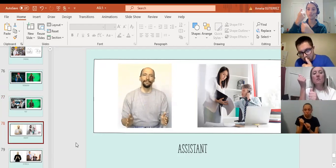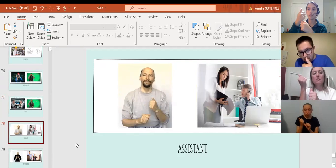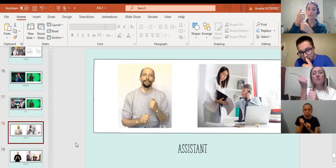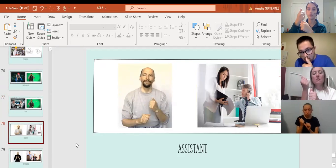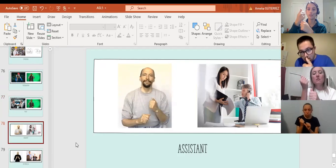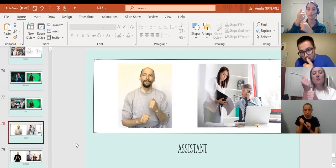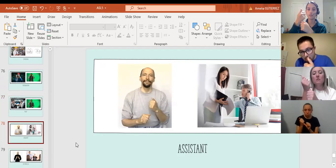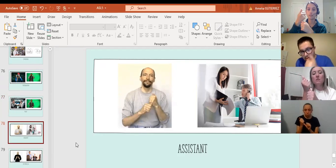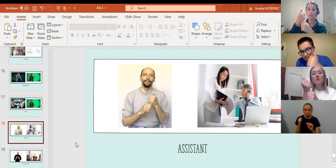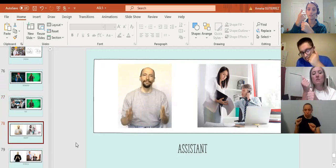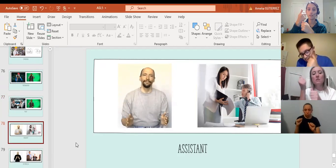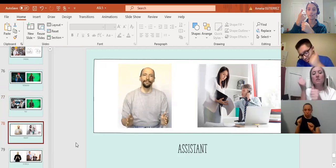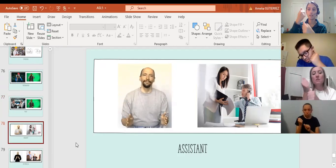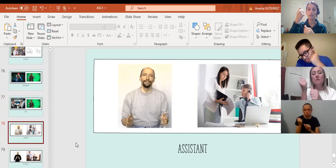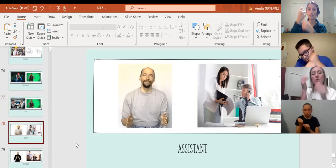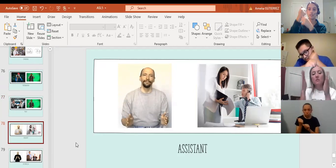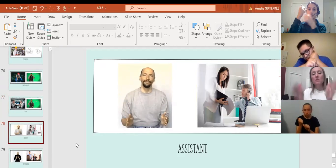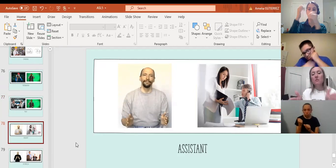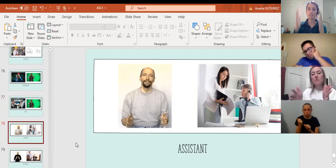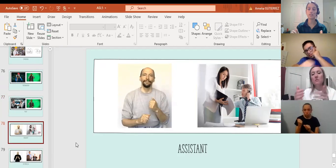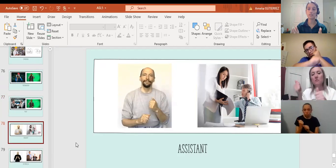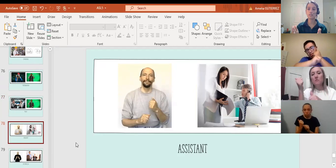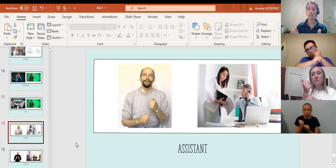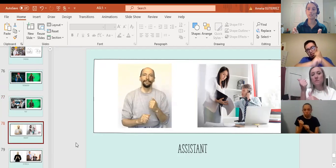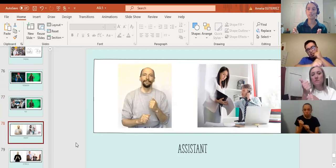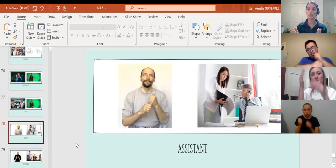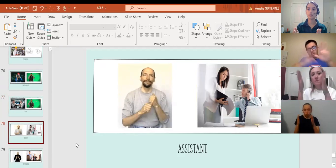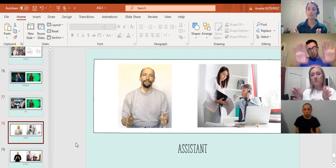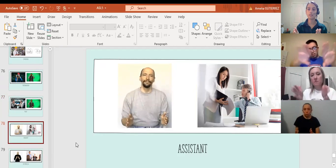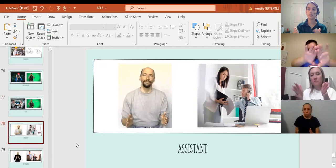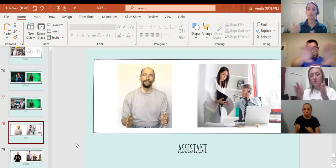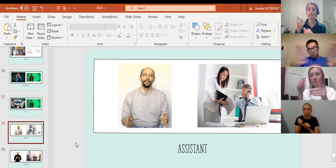taps under the other. An